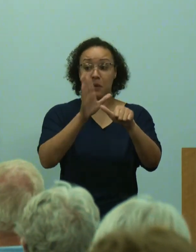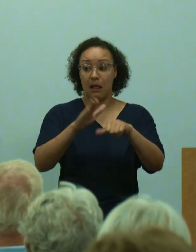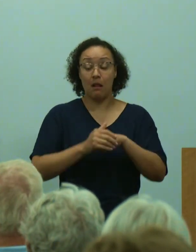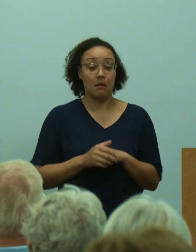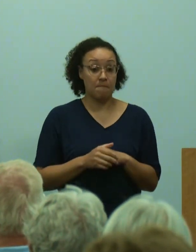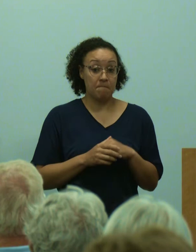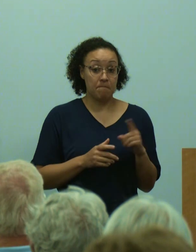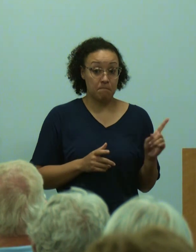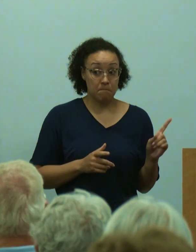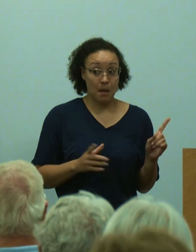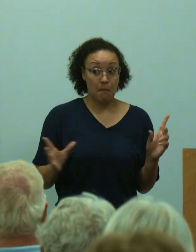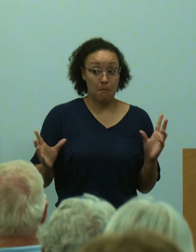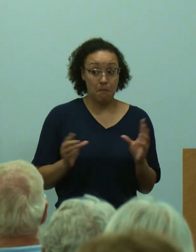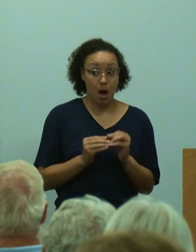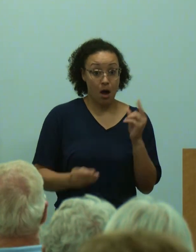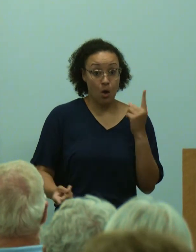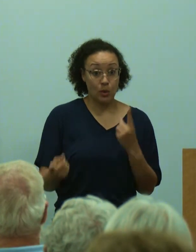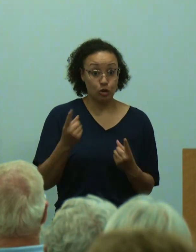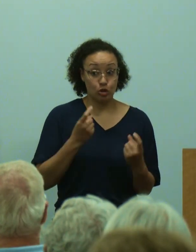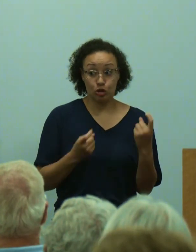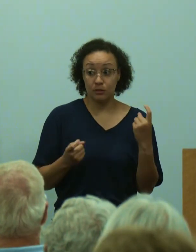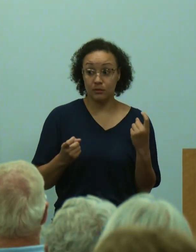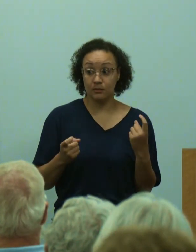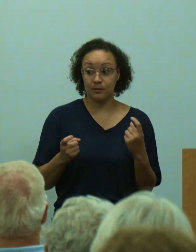Any other questions?